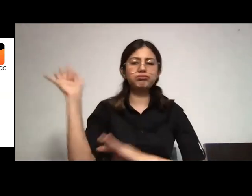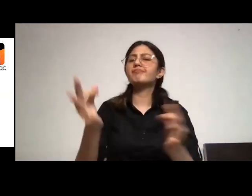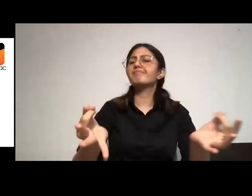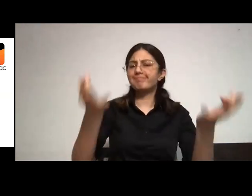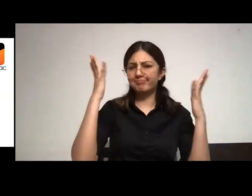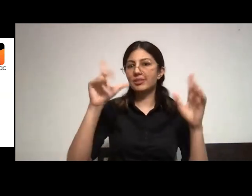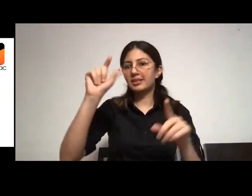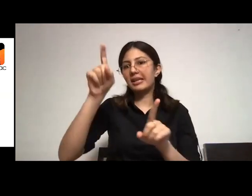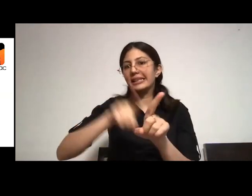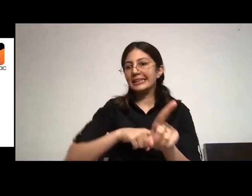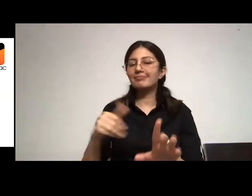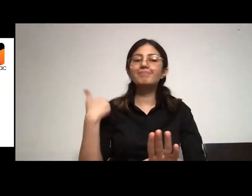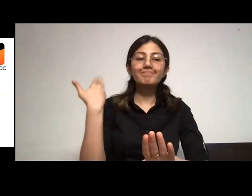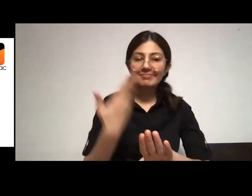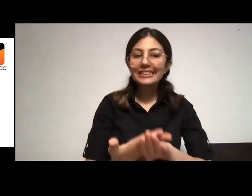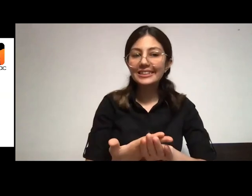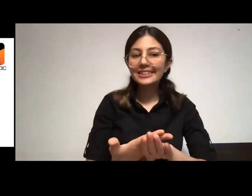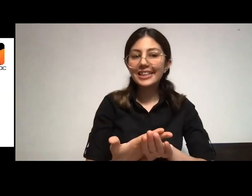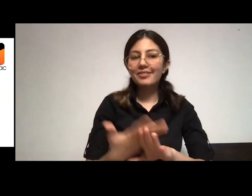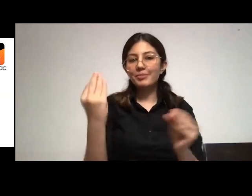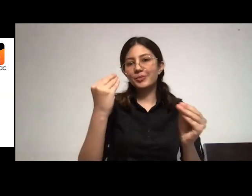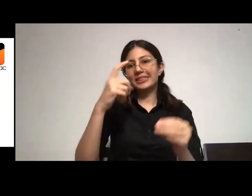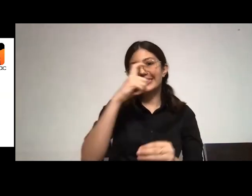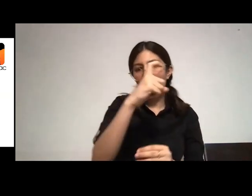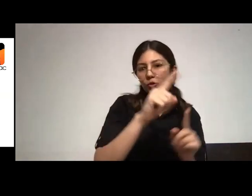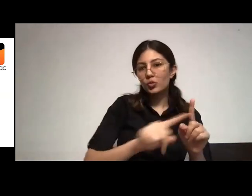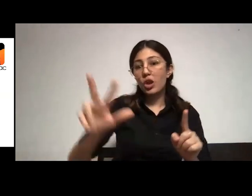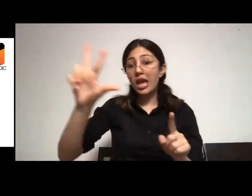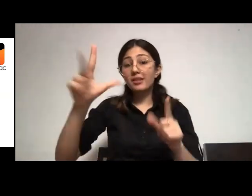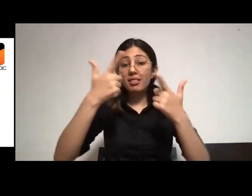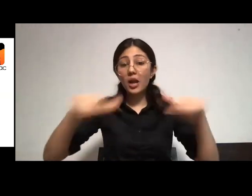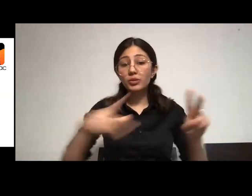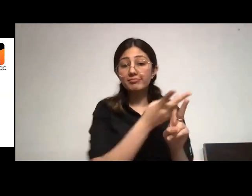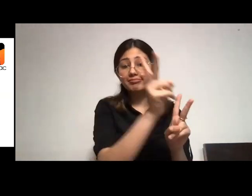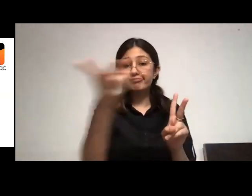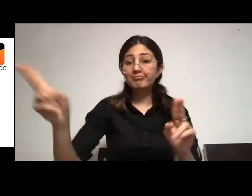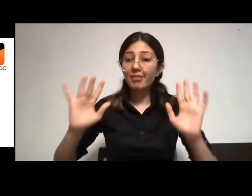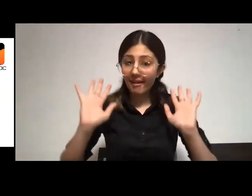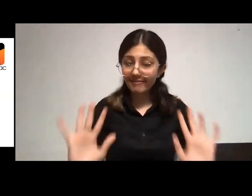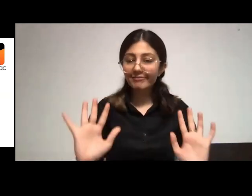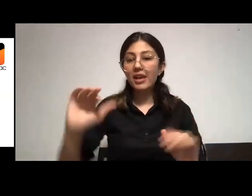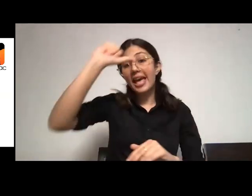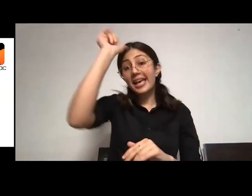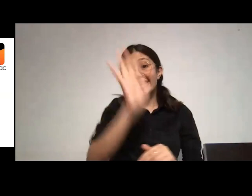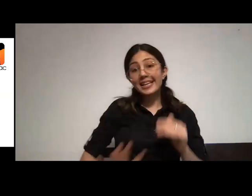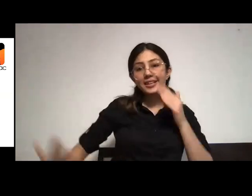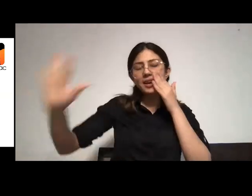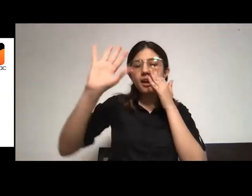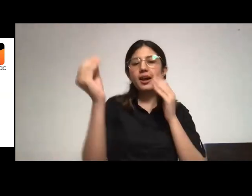to more than 7 to 8 languages internationally. And in India, we have it also in